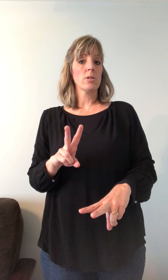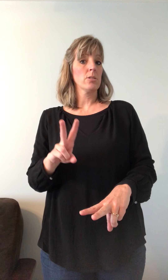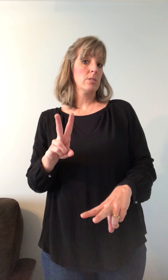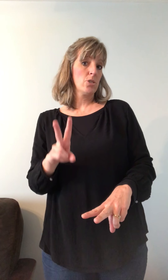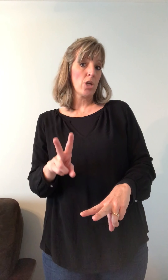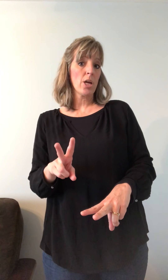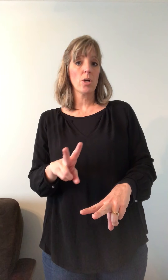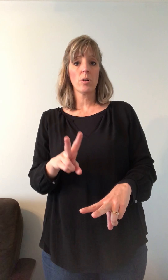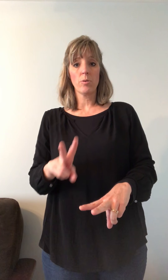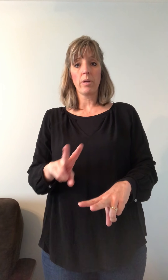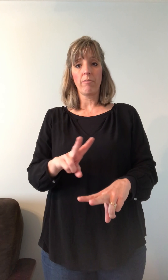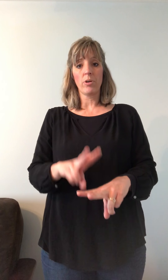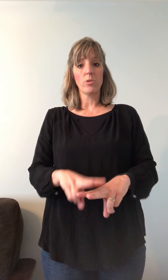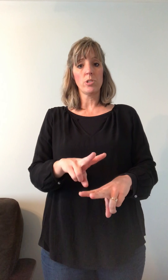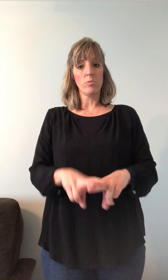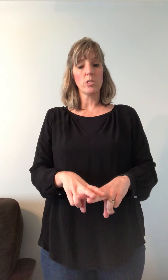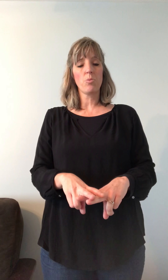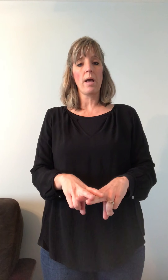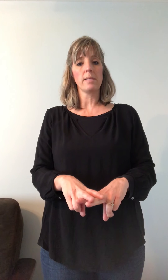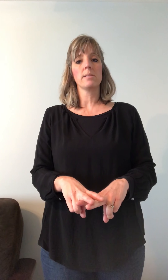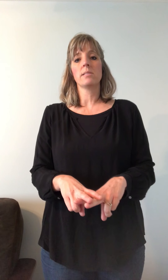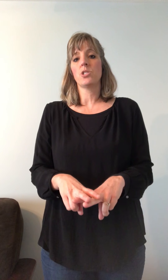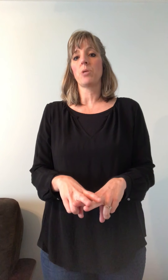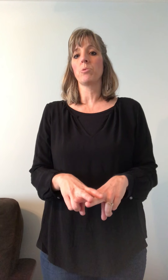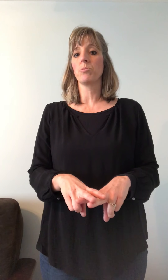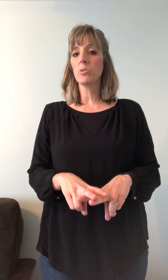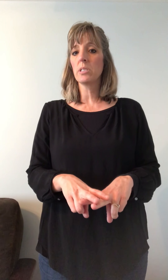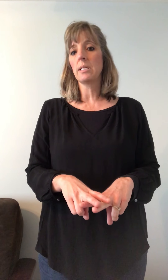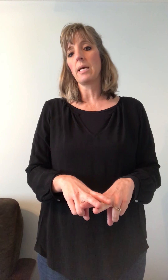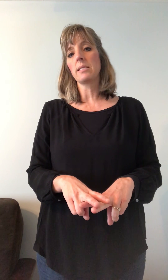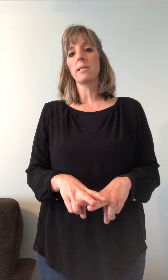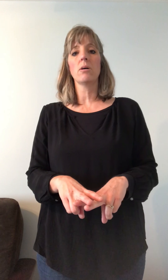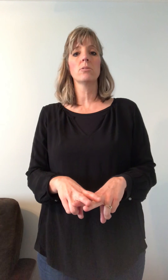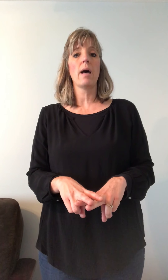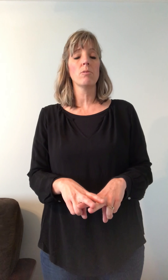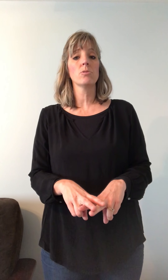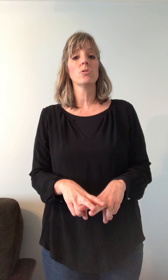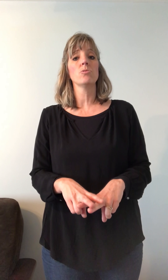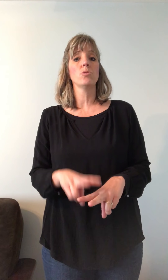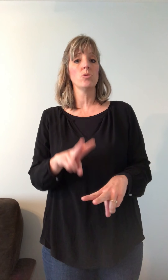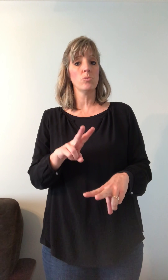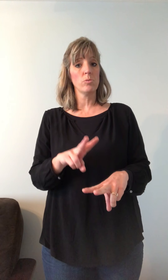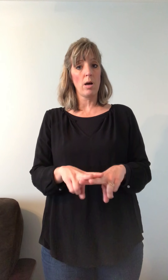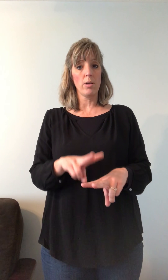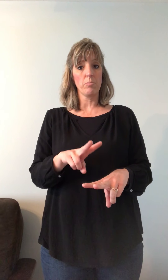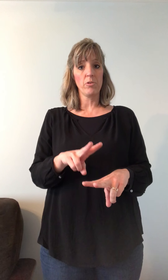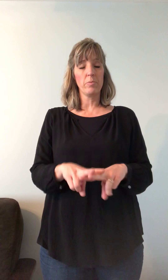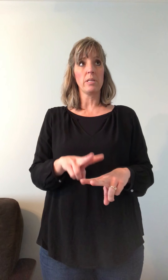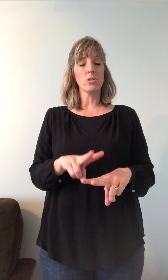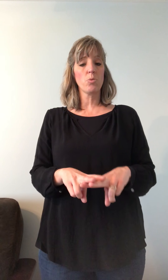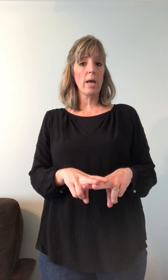or the chair or whatever, you would do it twice. Is the general rule in ASL. Nouns, you do your movement is